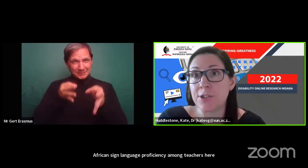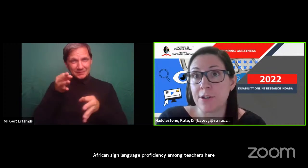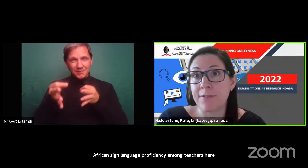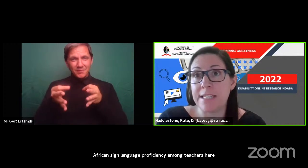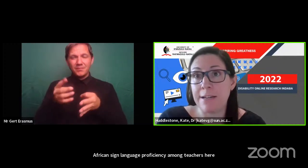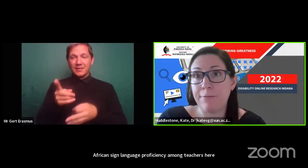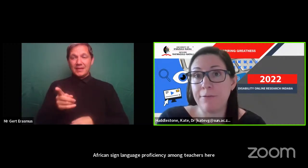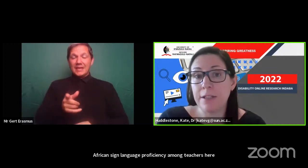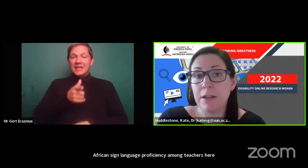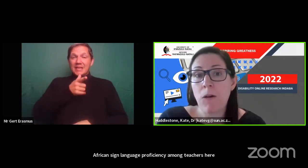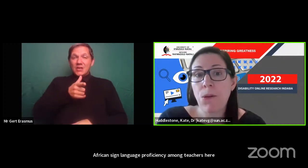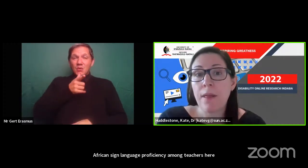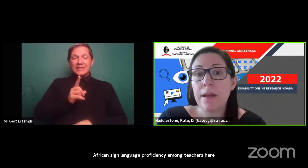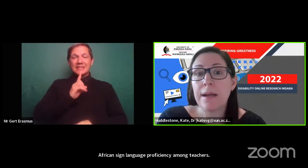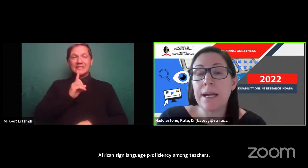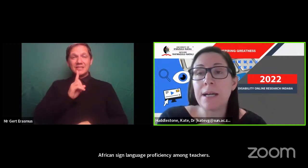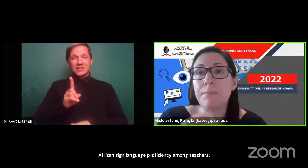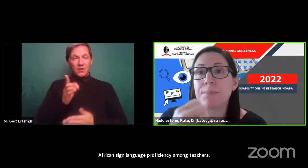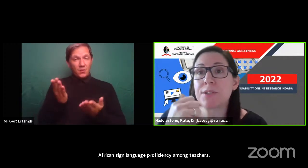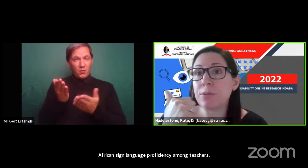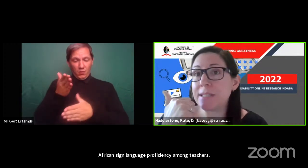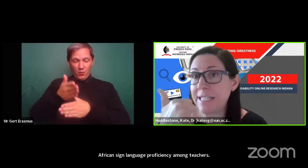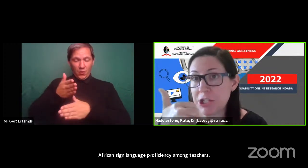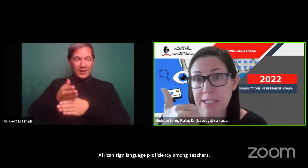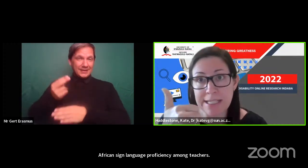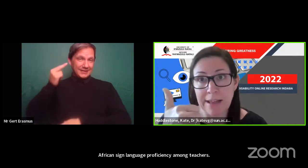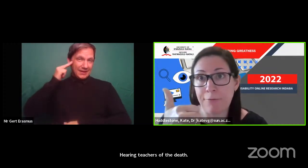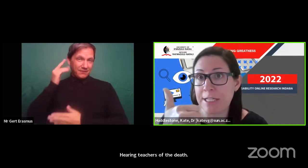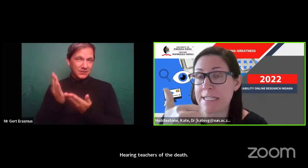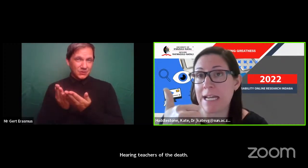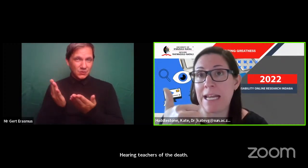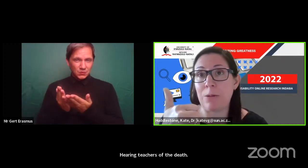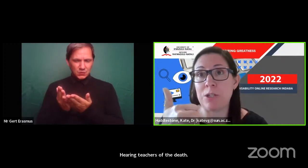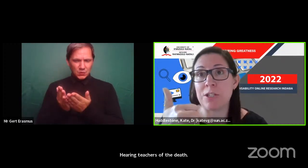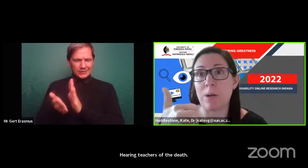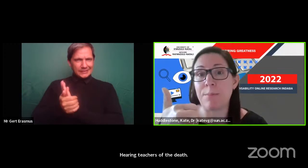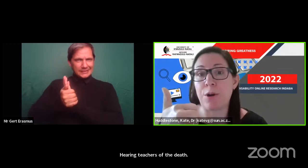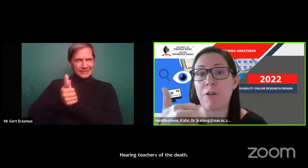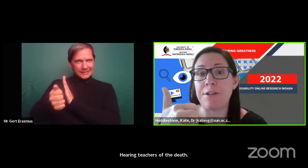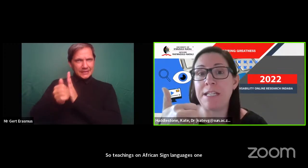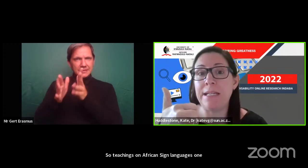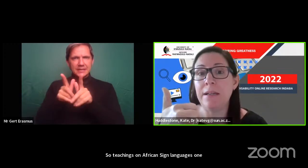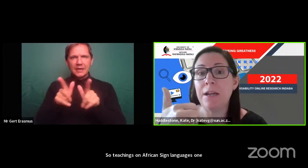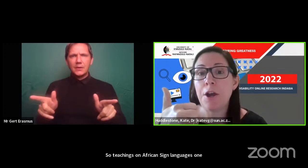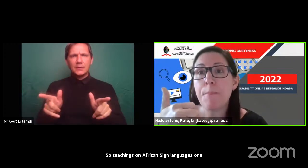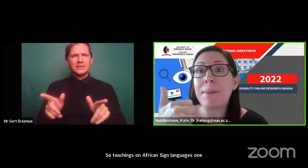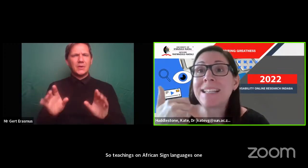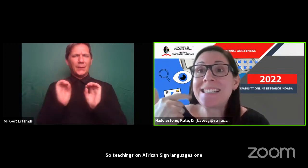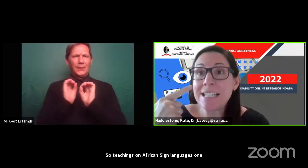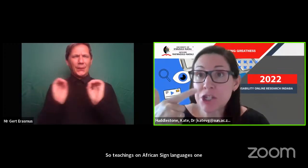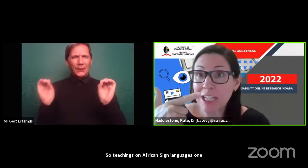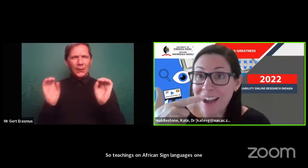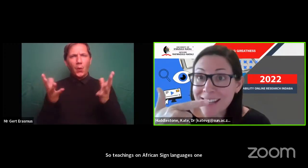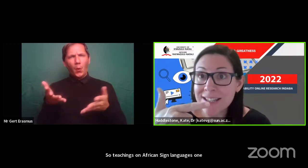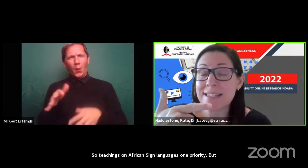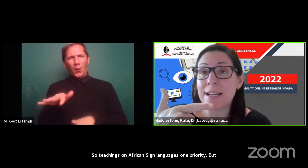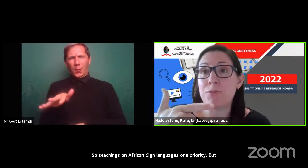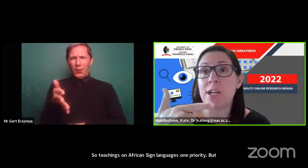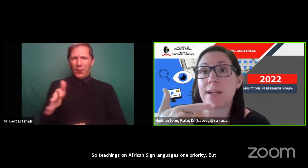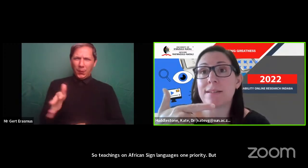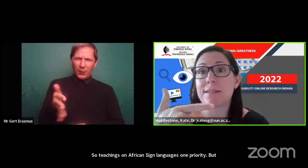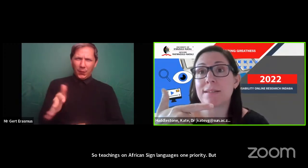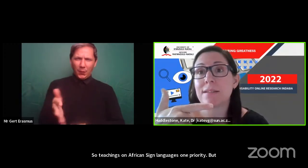hearing teachers of the deaf. So teaching South African Sign Language is one priority, but teaching